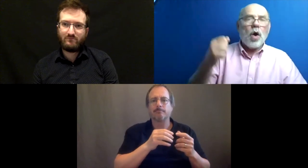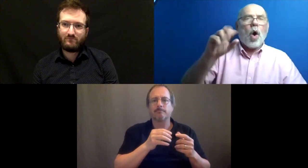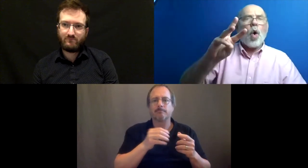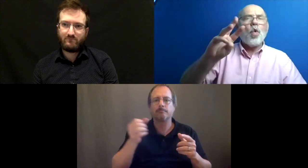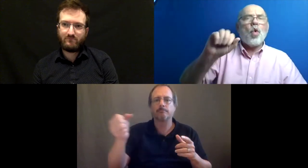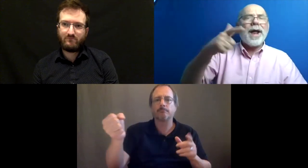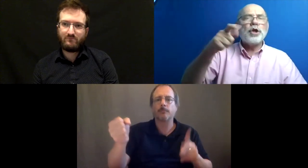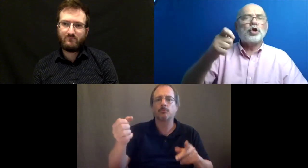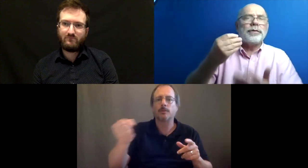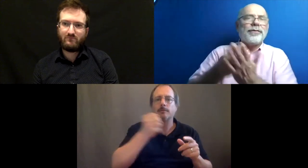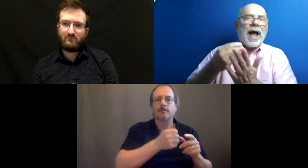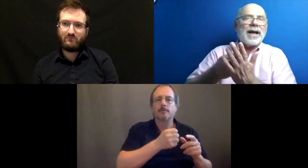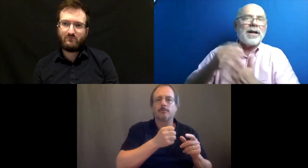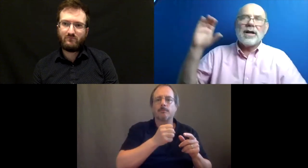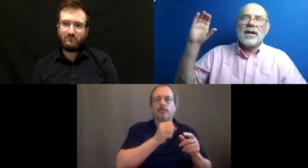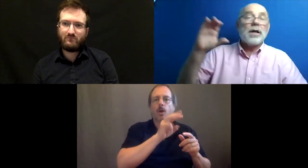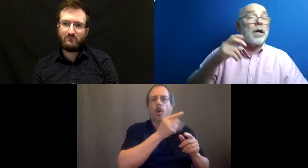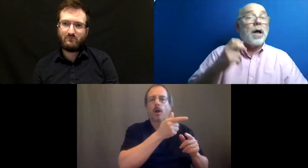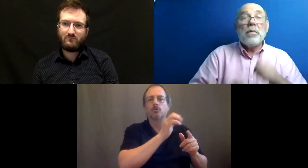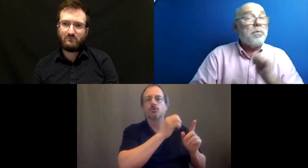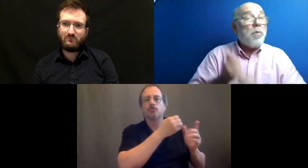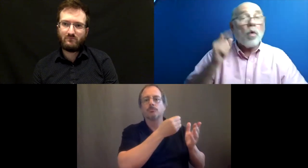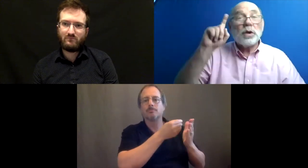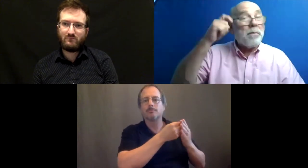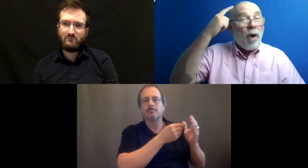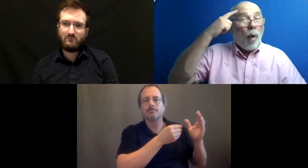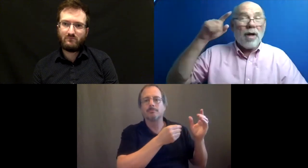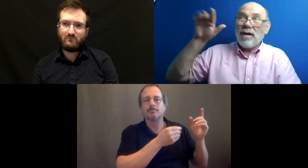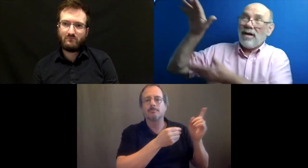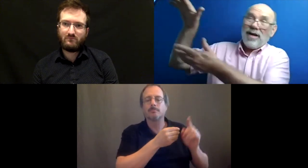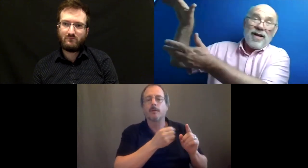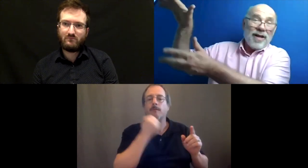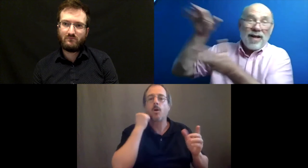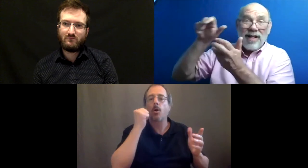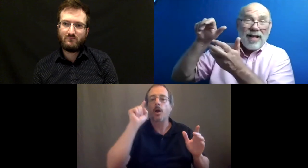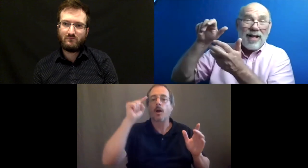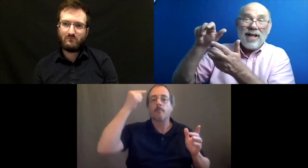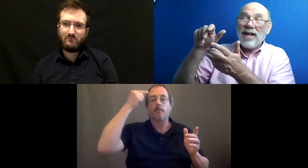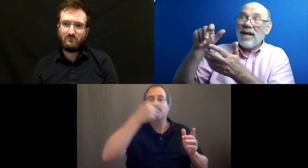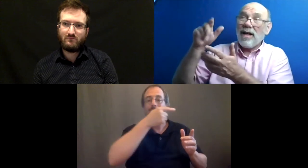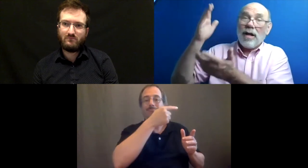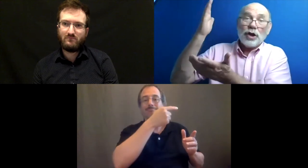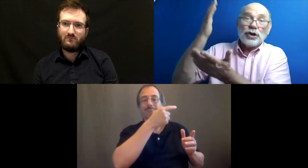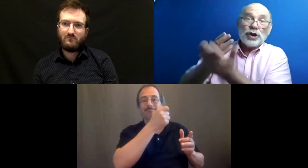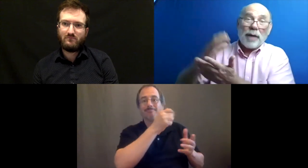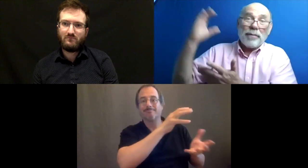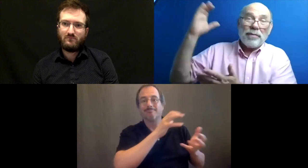needs. There needs to be wage supports.